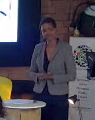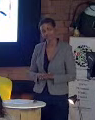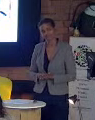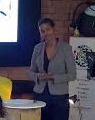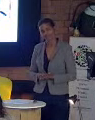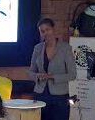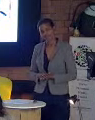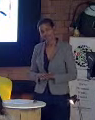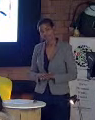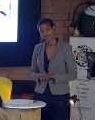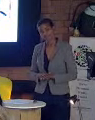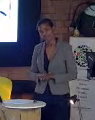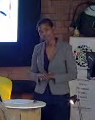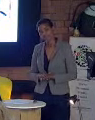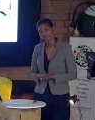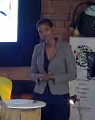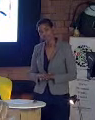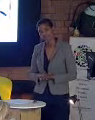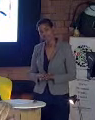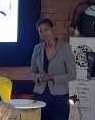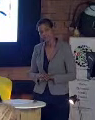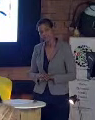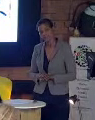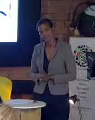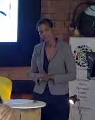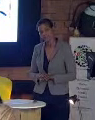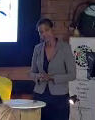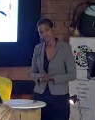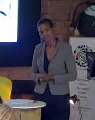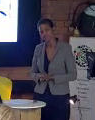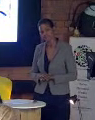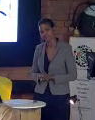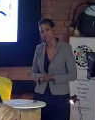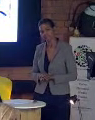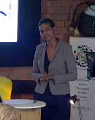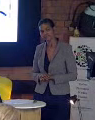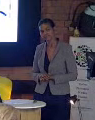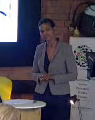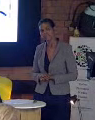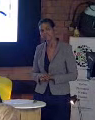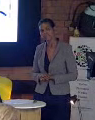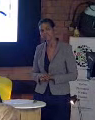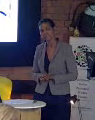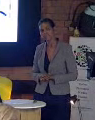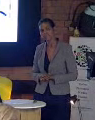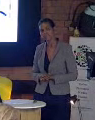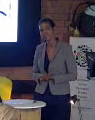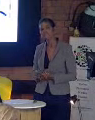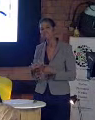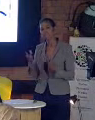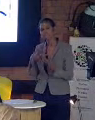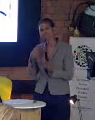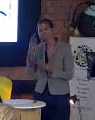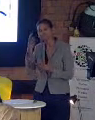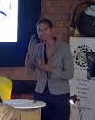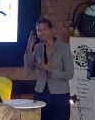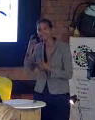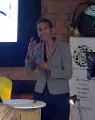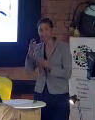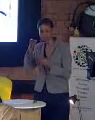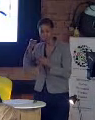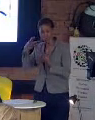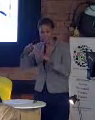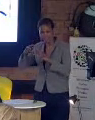So firstly, I was wondering if you sort of planned it in advance, is there scope where you could kind of get people moving and